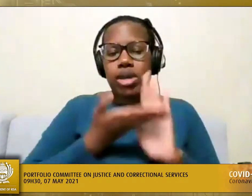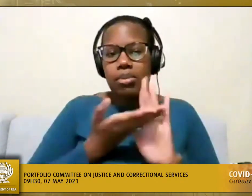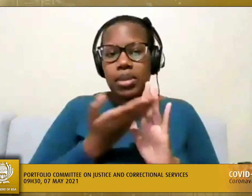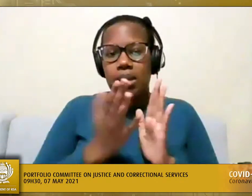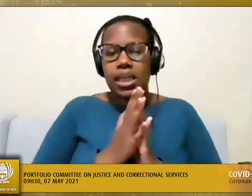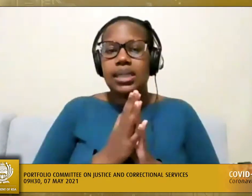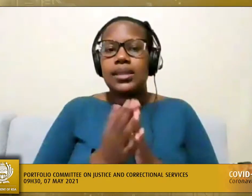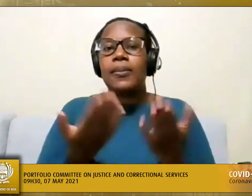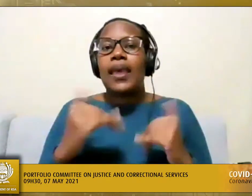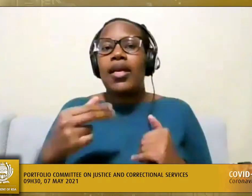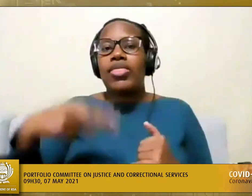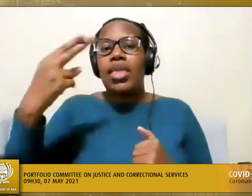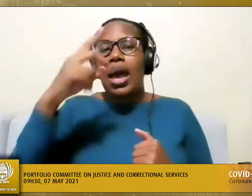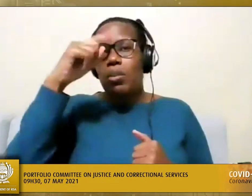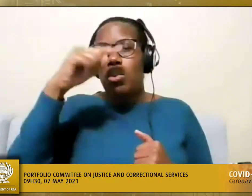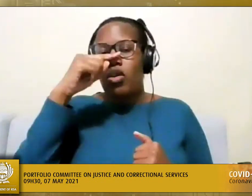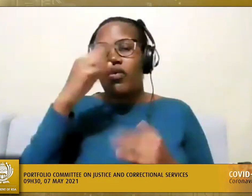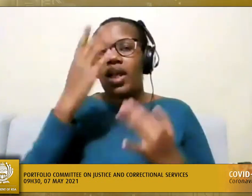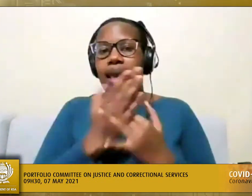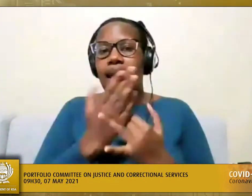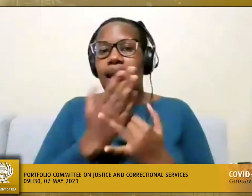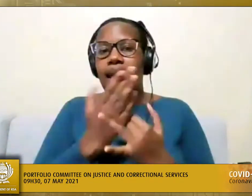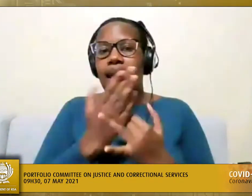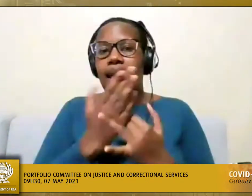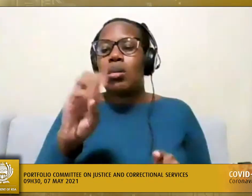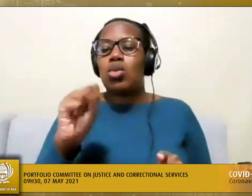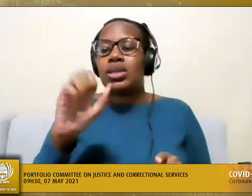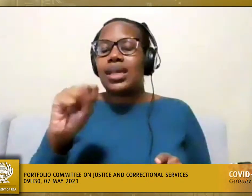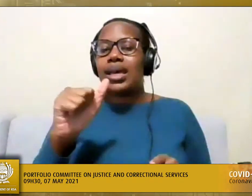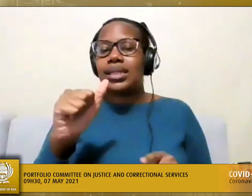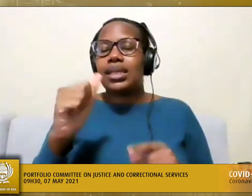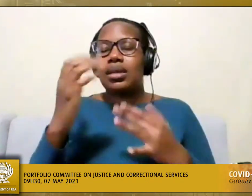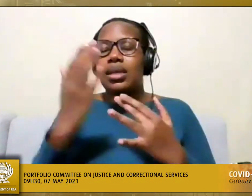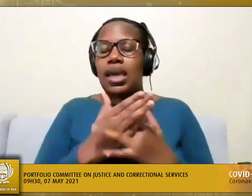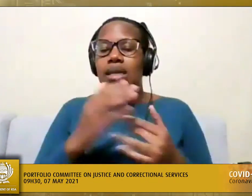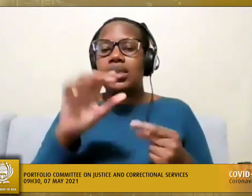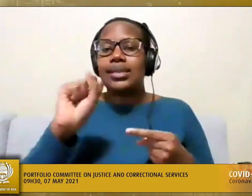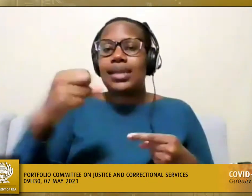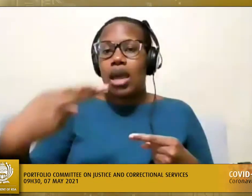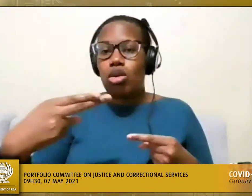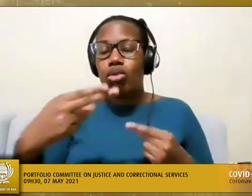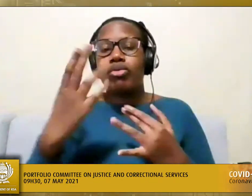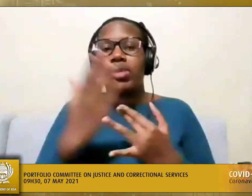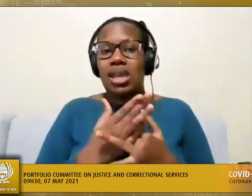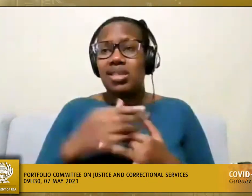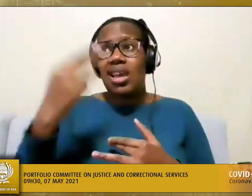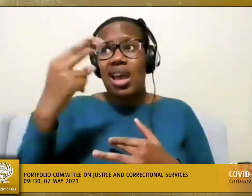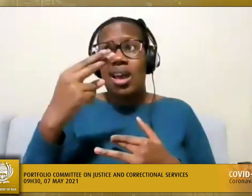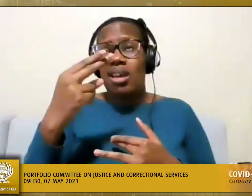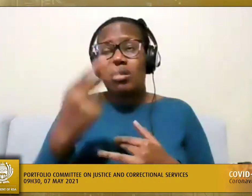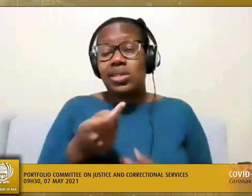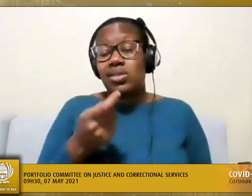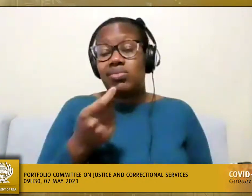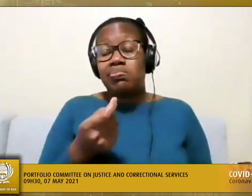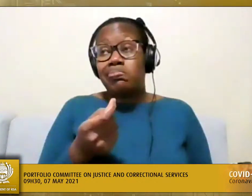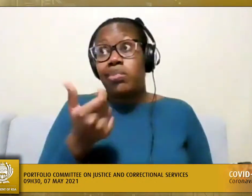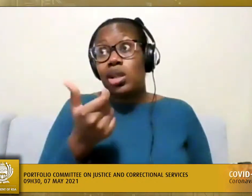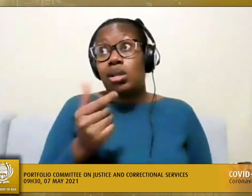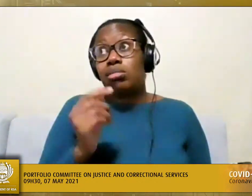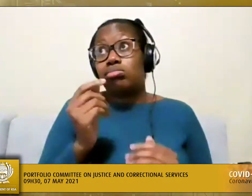and then high profile matters such as the basasa case the steinhoff case there's really little to know